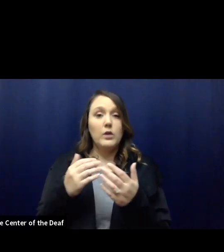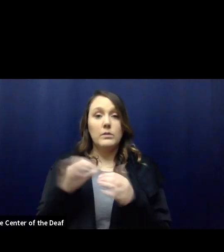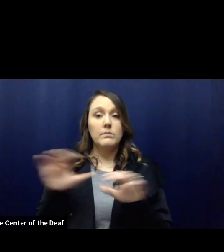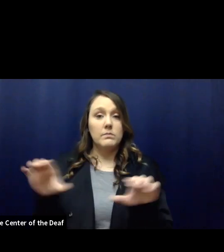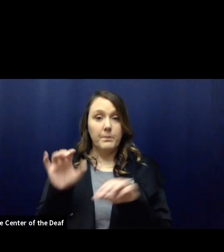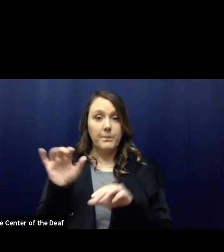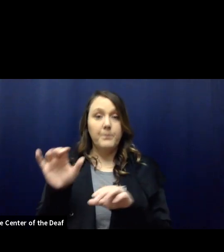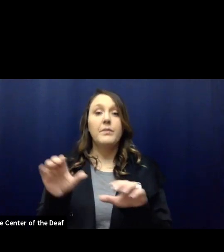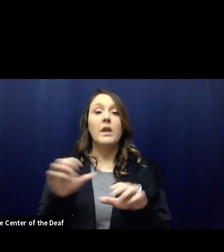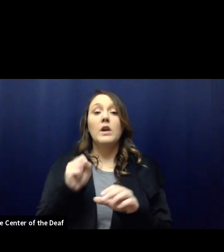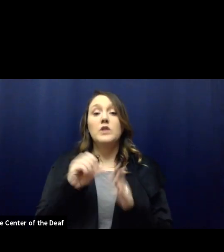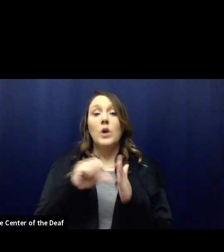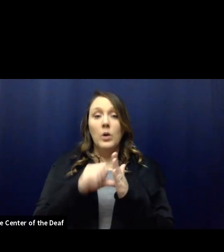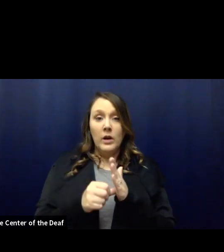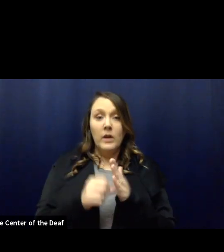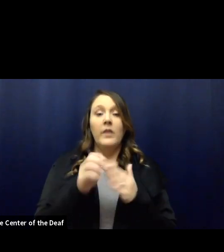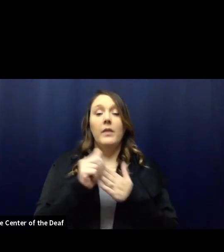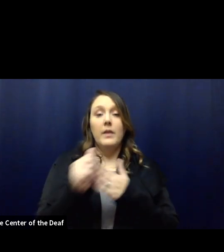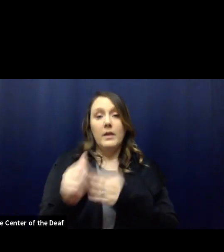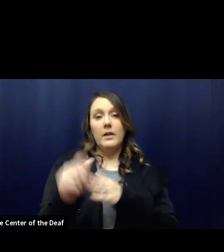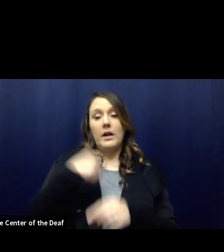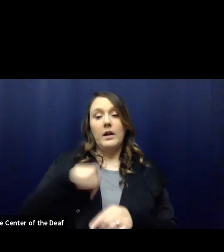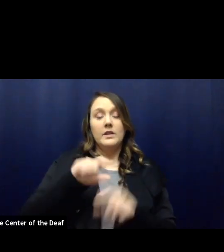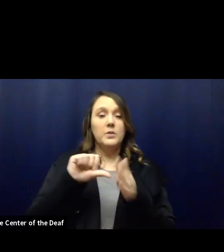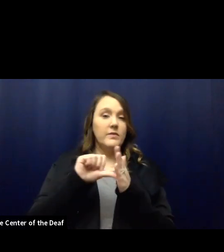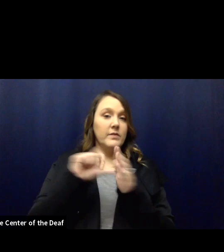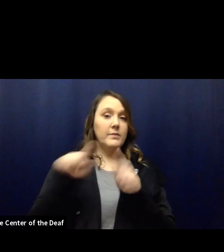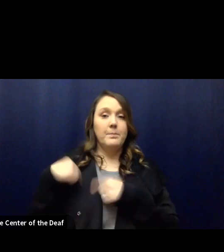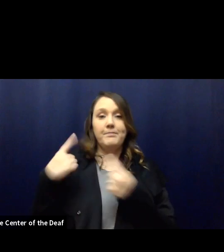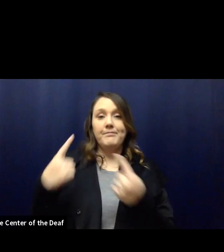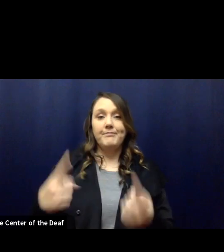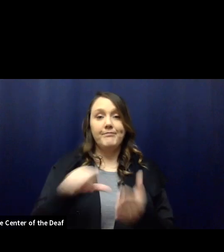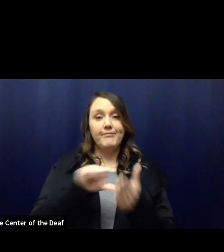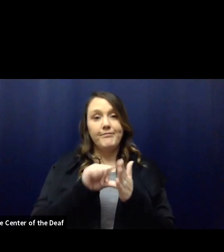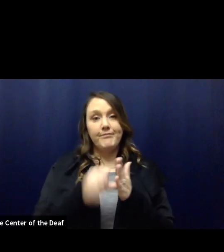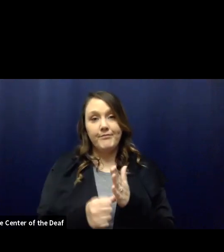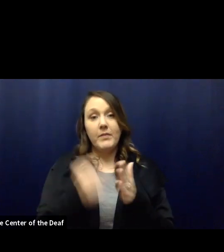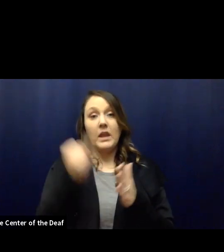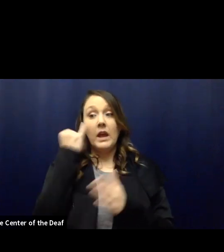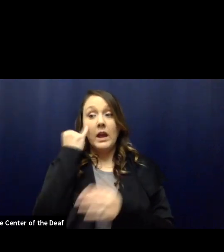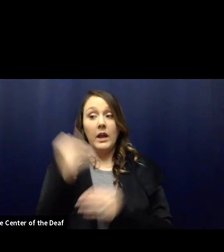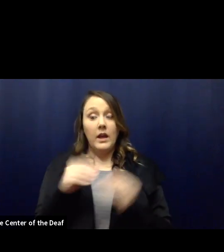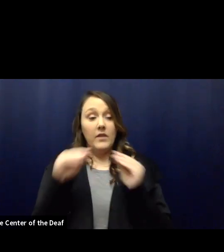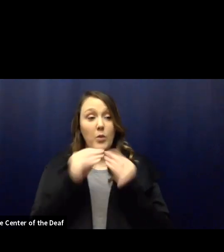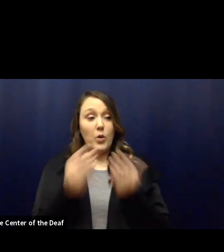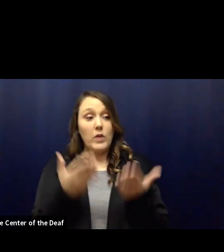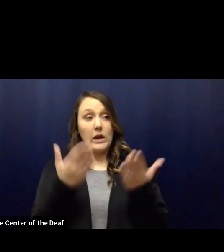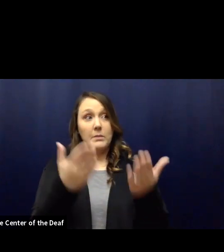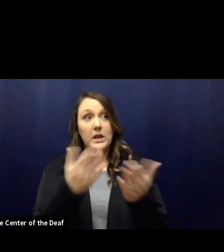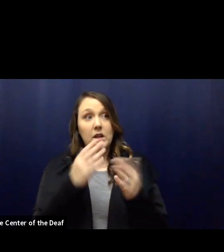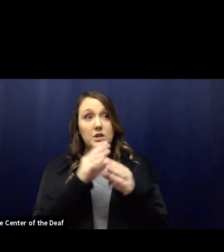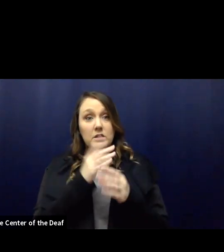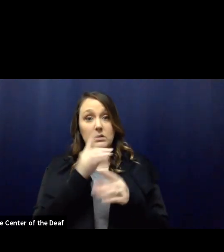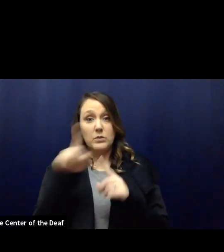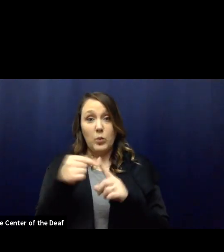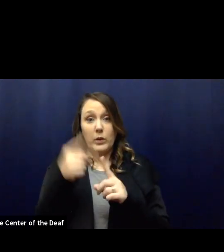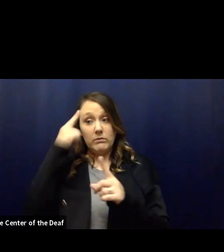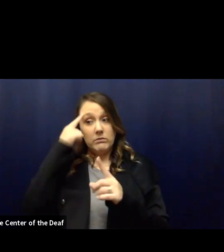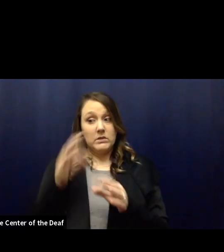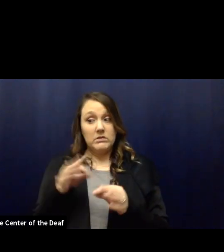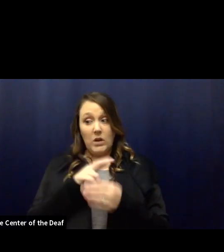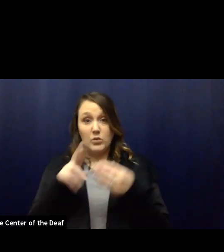continue to emphasize the guidance that we've been emphasizing. And if more recommendations comes out, once there's a consensus, we'll be sure to share those as